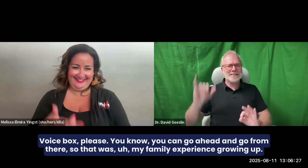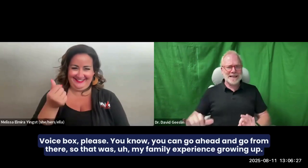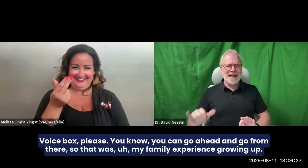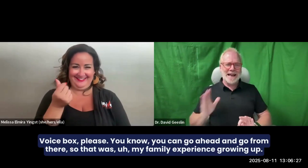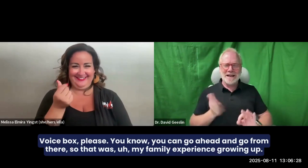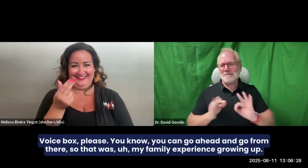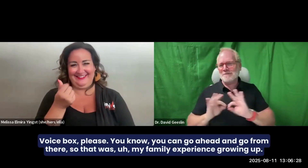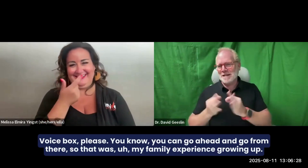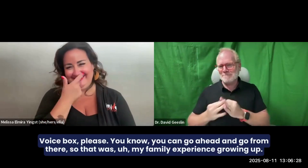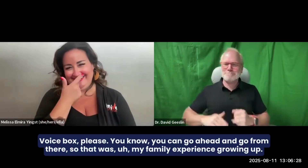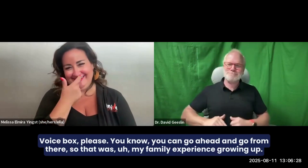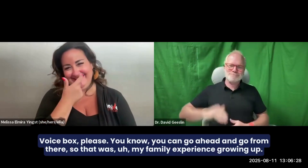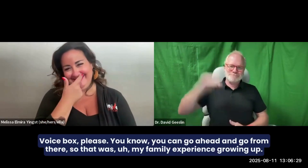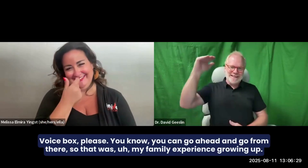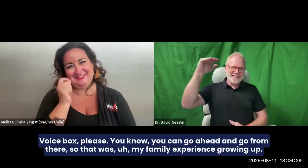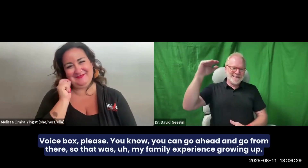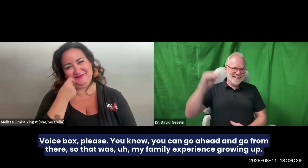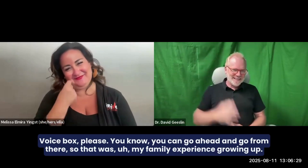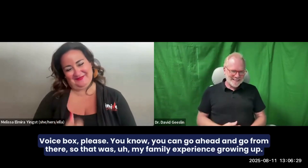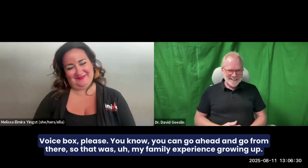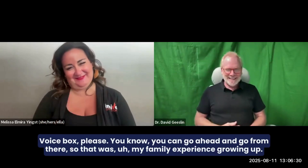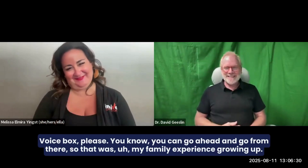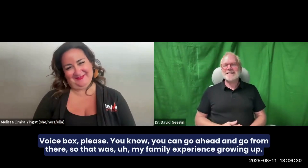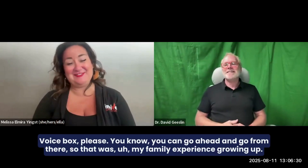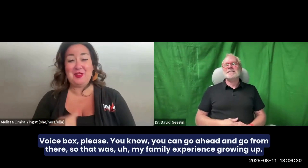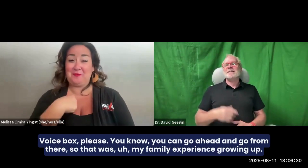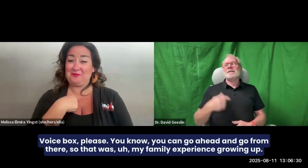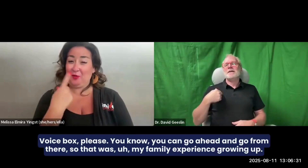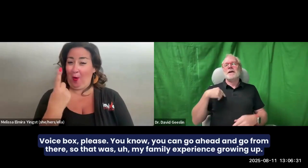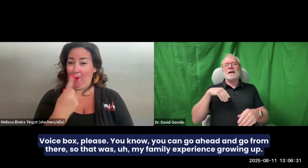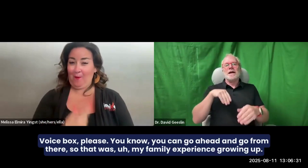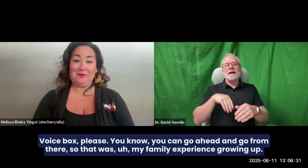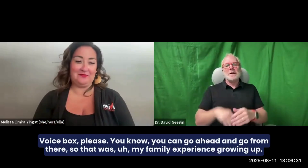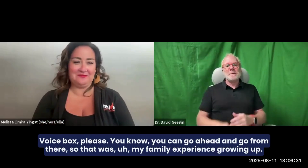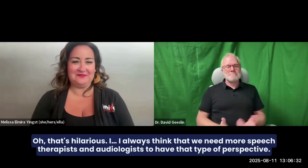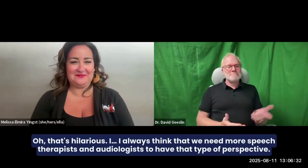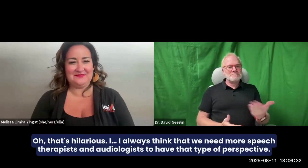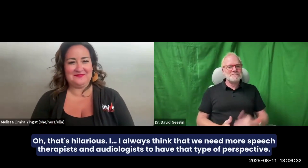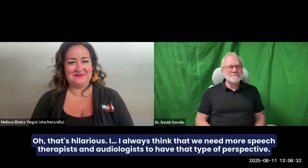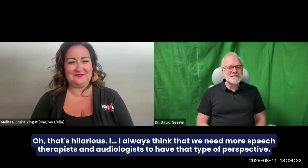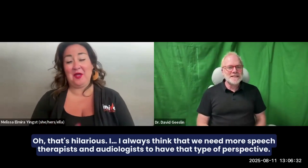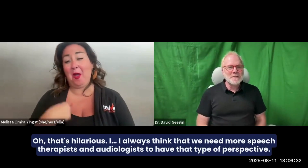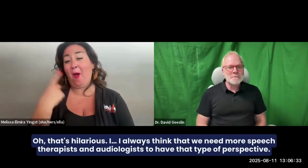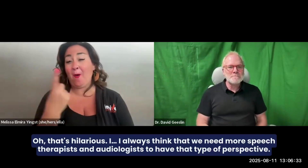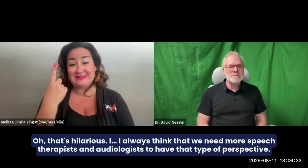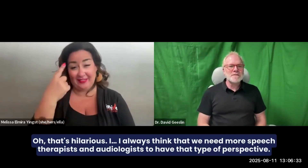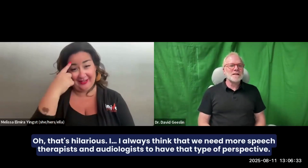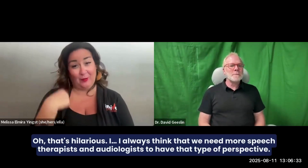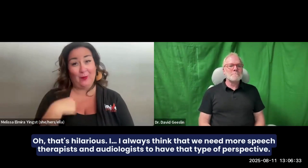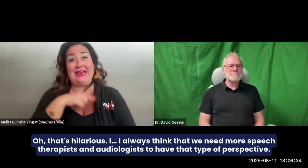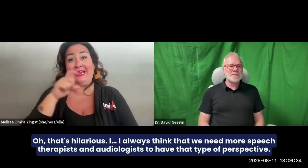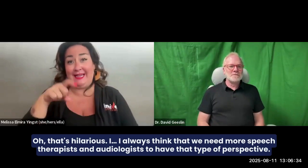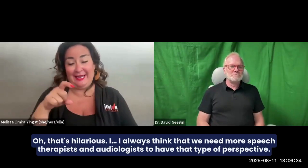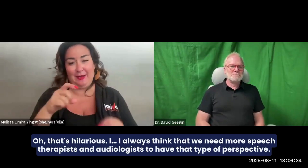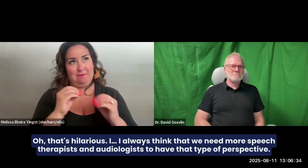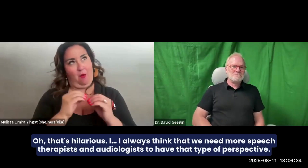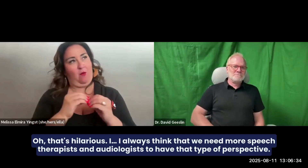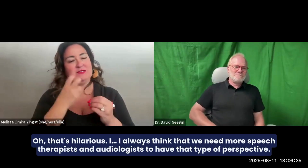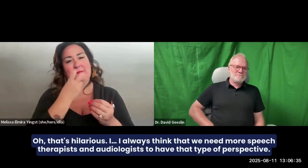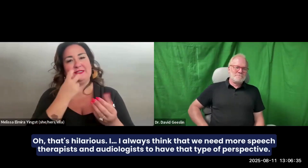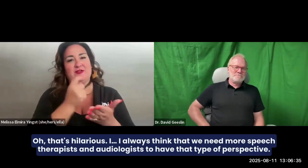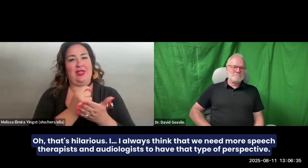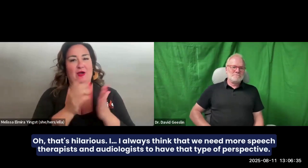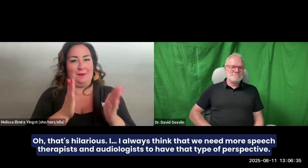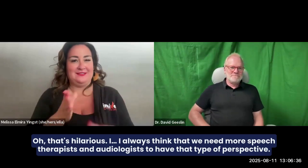You can go ahead and go from there." So that was my family experience growing up. Oh, that's hilarious. I